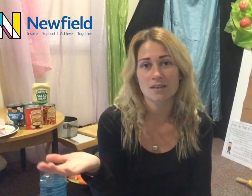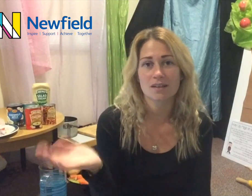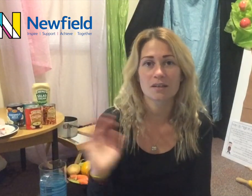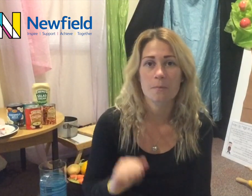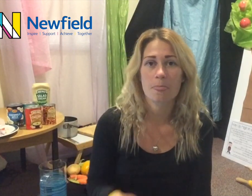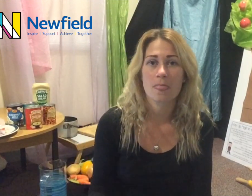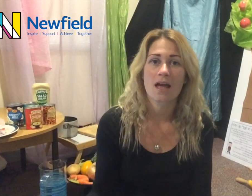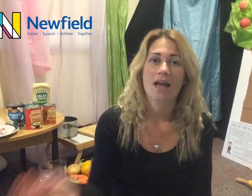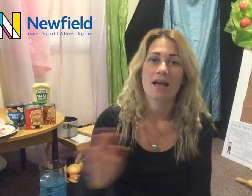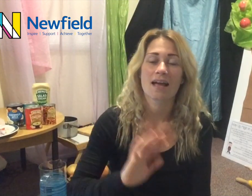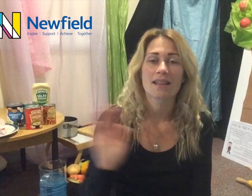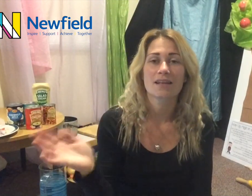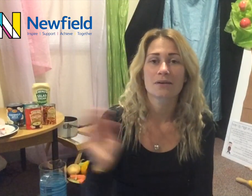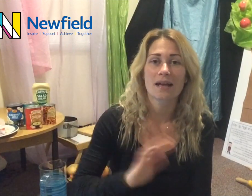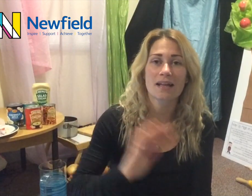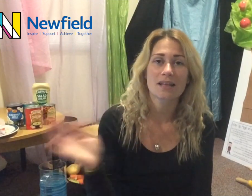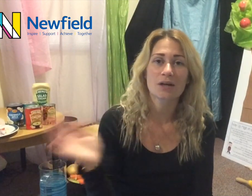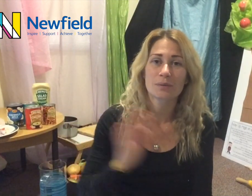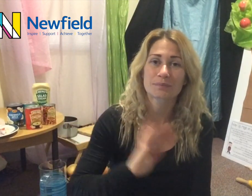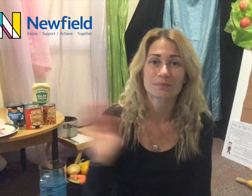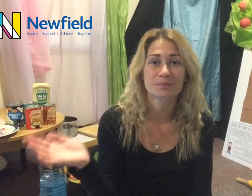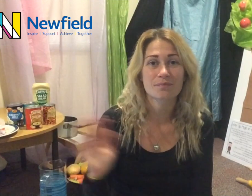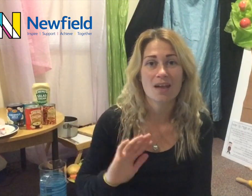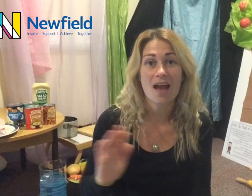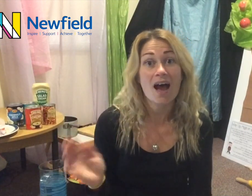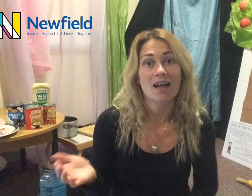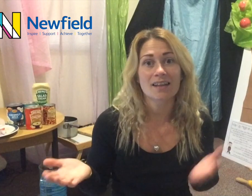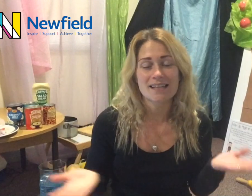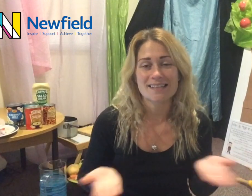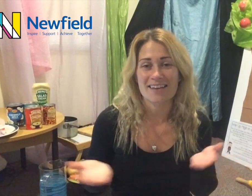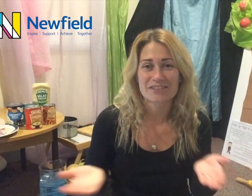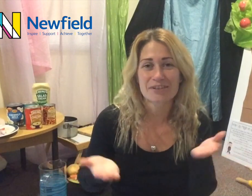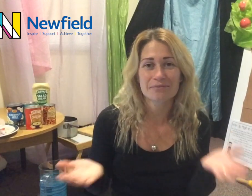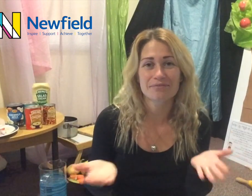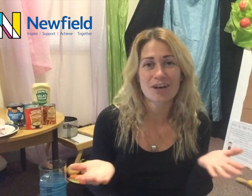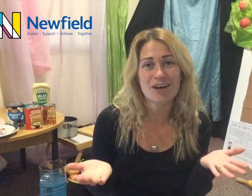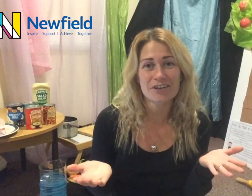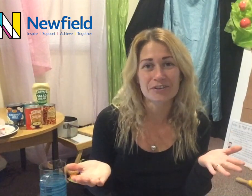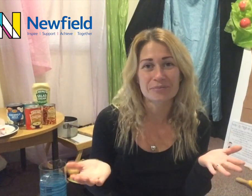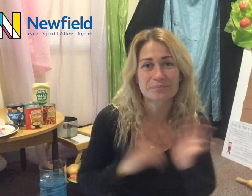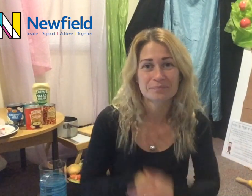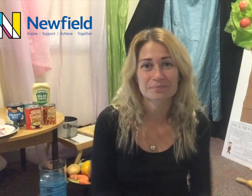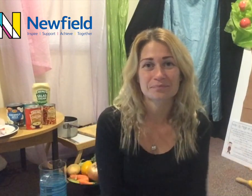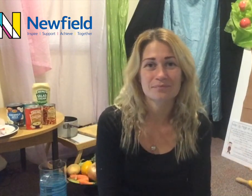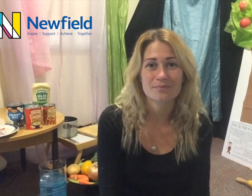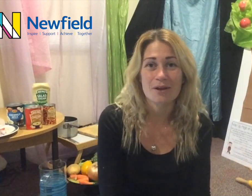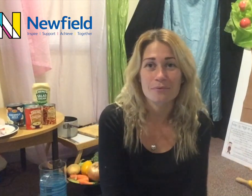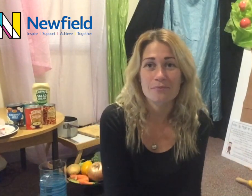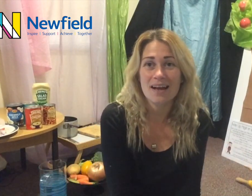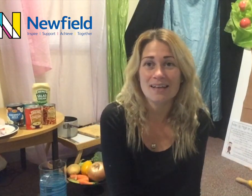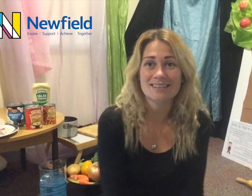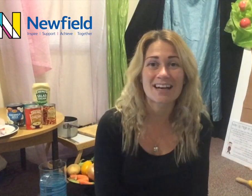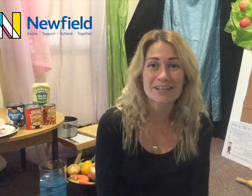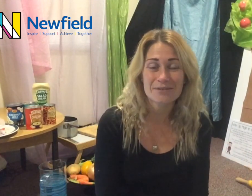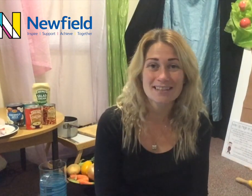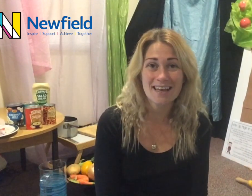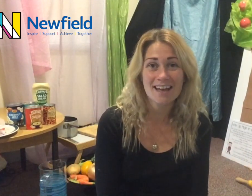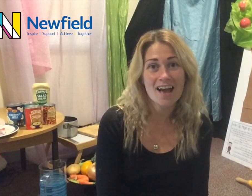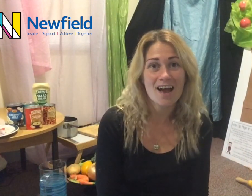everyone. Hello, hello. Let's have some fun. Right, are you ready?